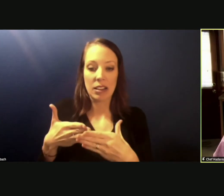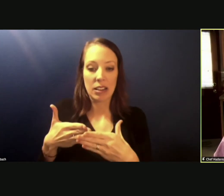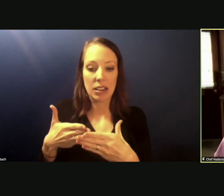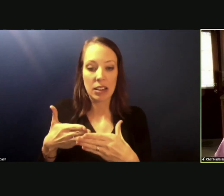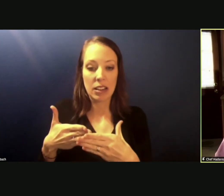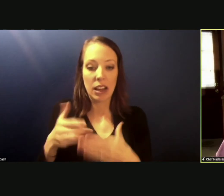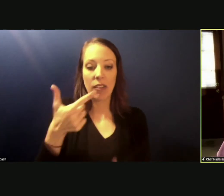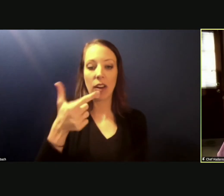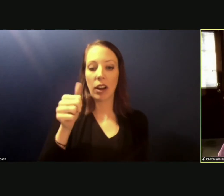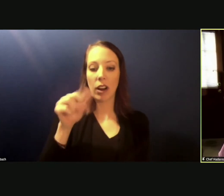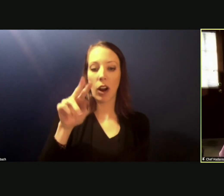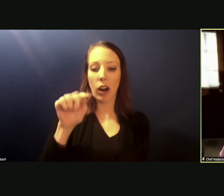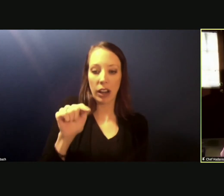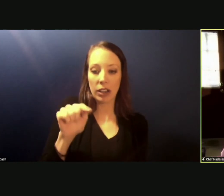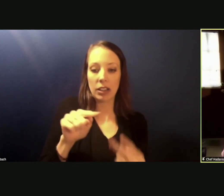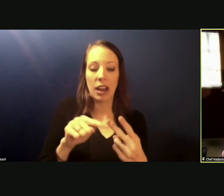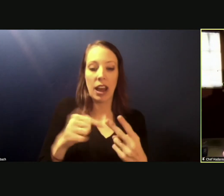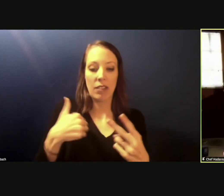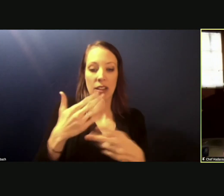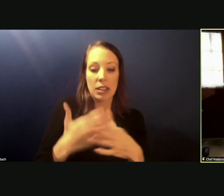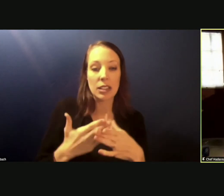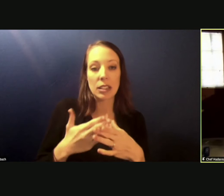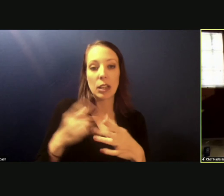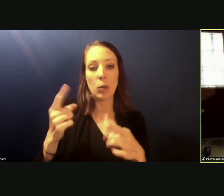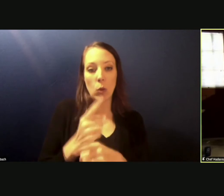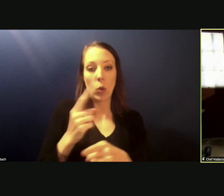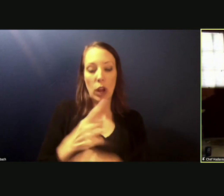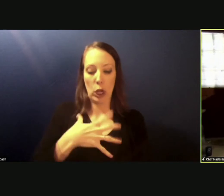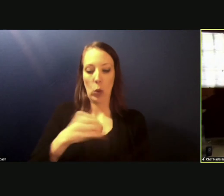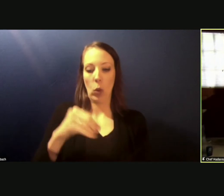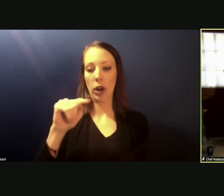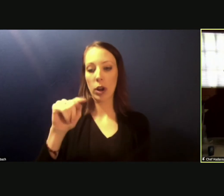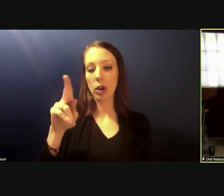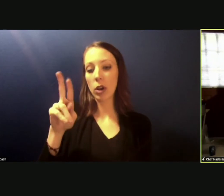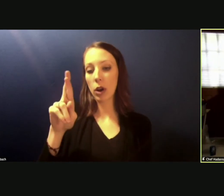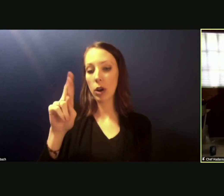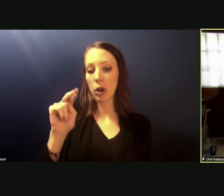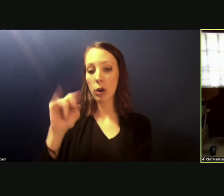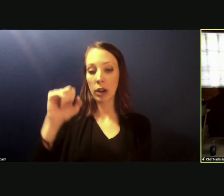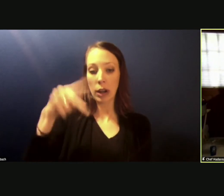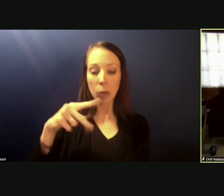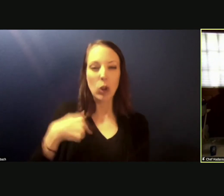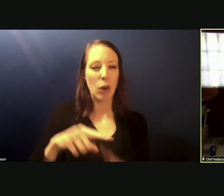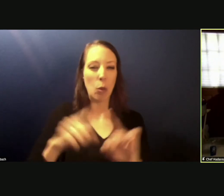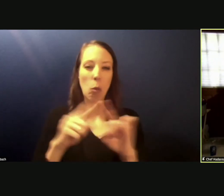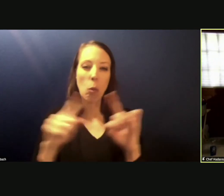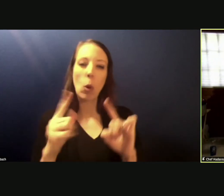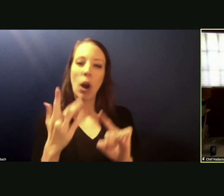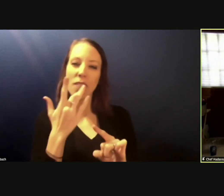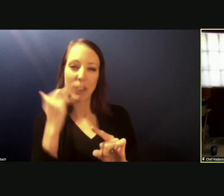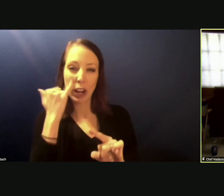sweet potatoes in there. I've got some like regular white turnips. When you roast turnips, you get more flavor. Some people don't like